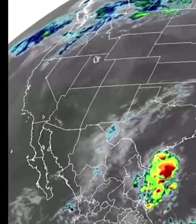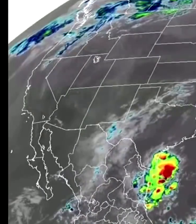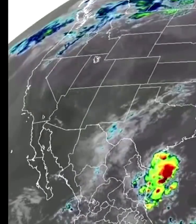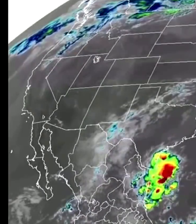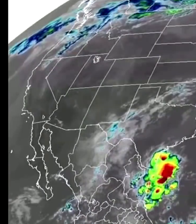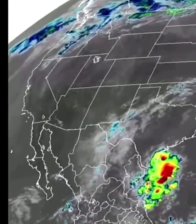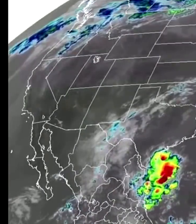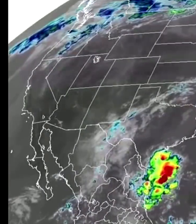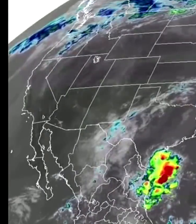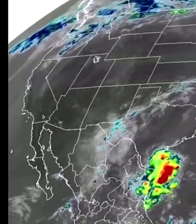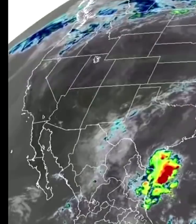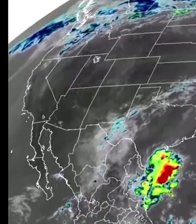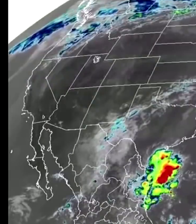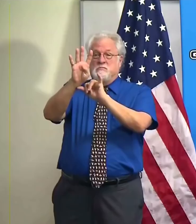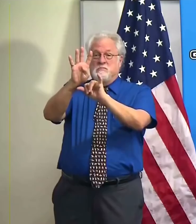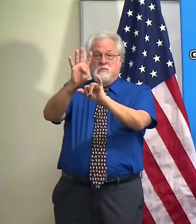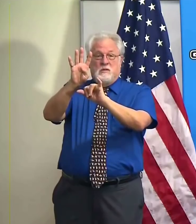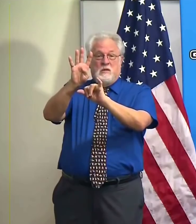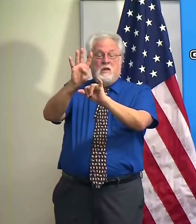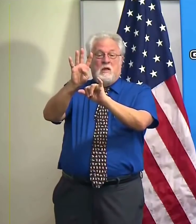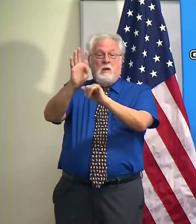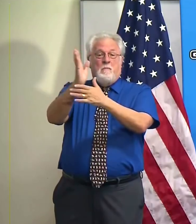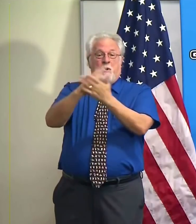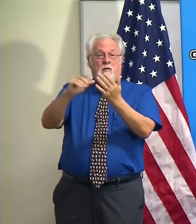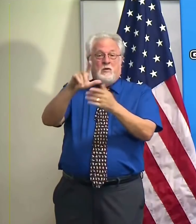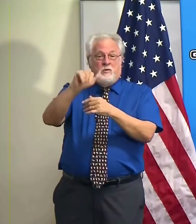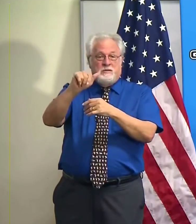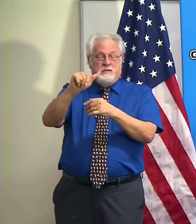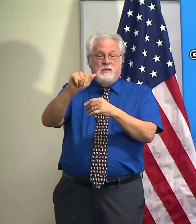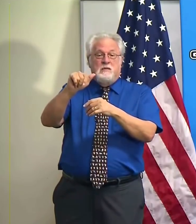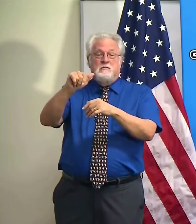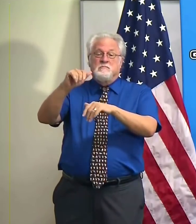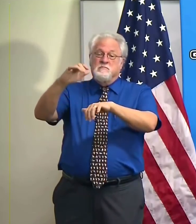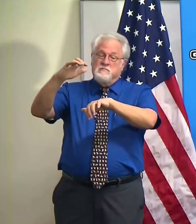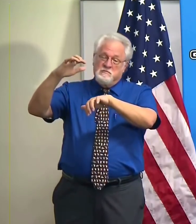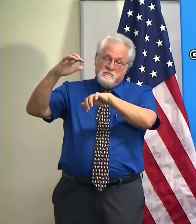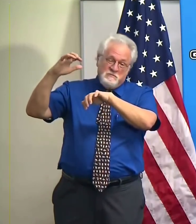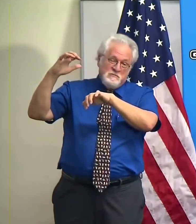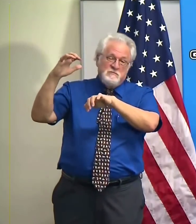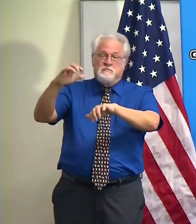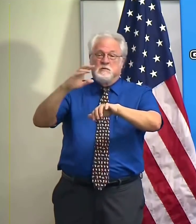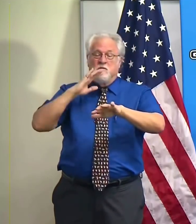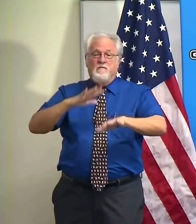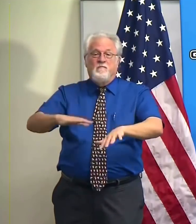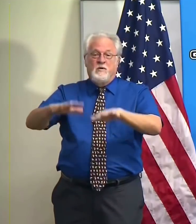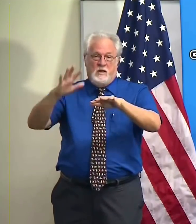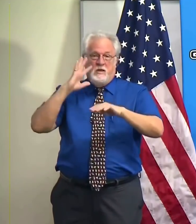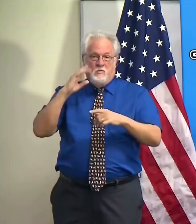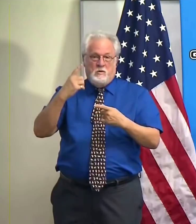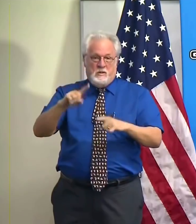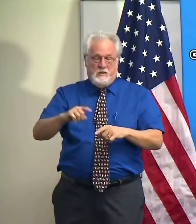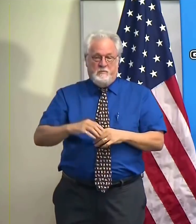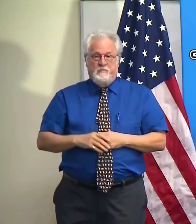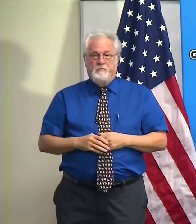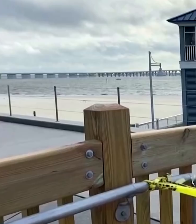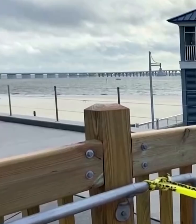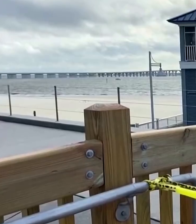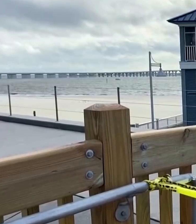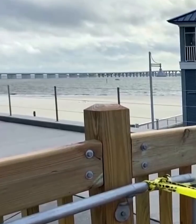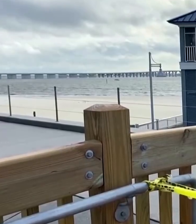over part of Louisiana, we know that flooding is going to be a big